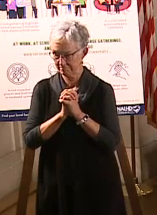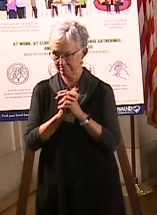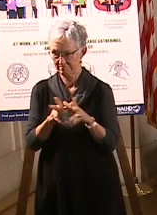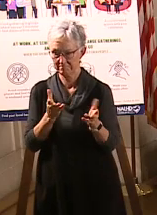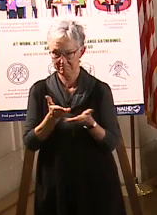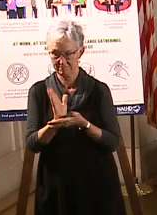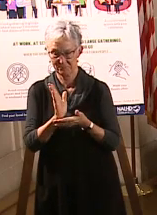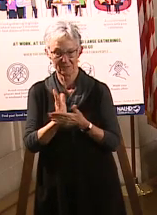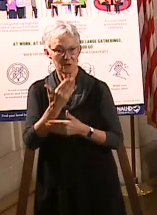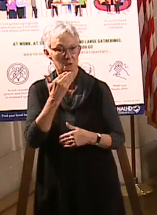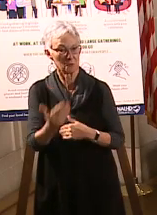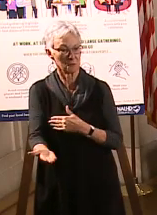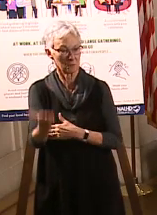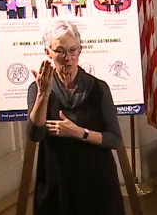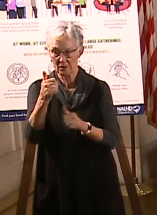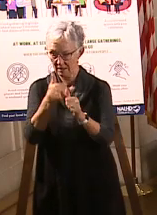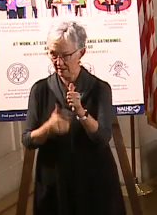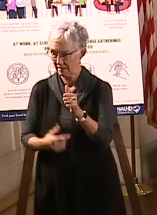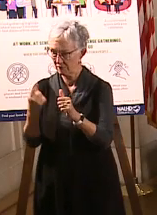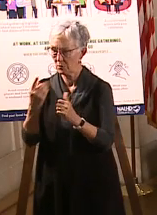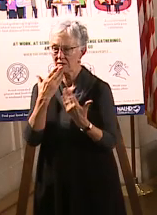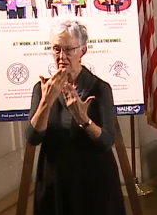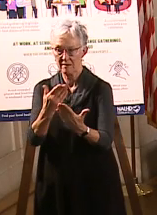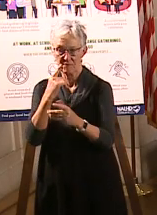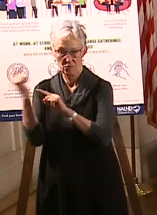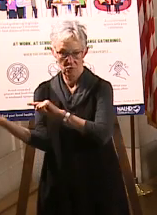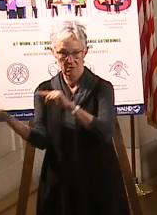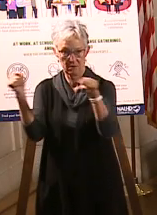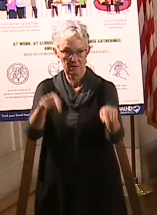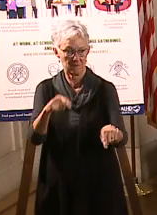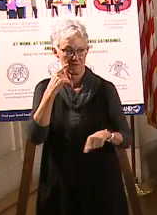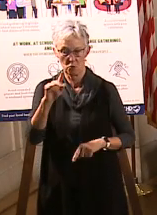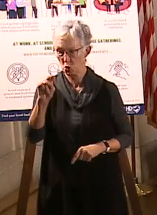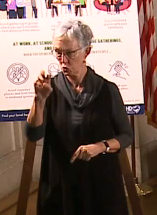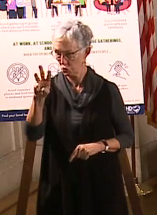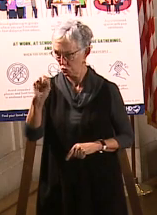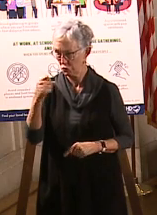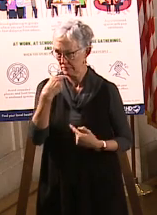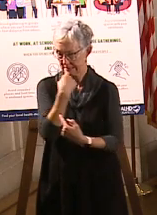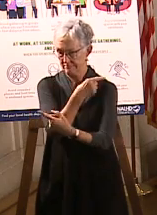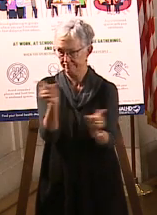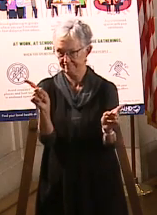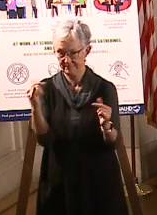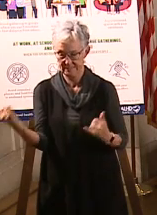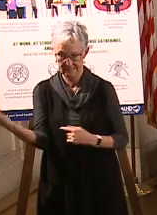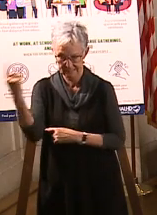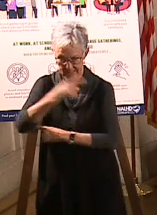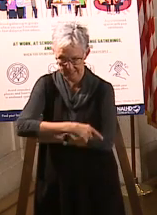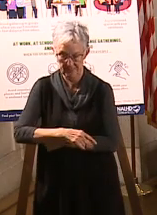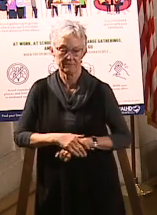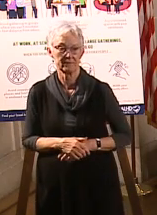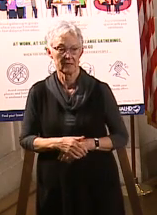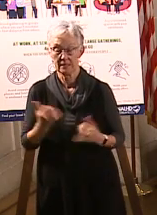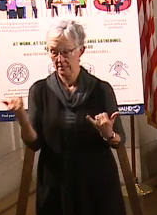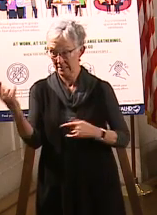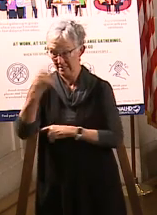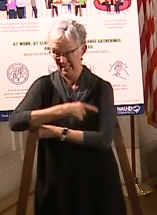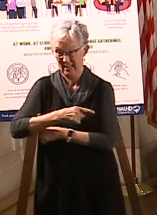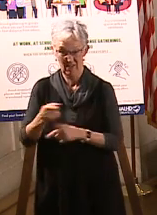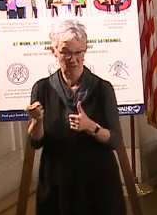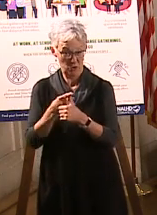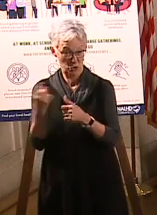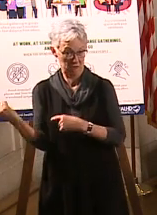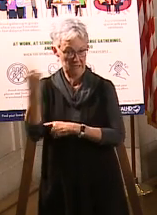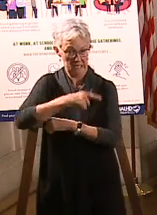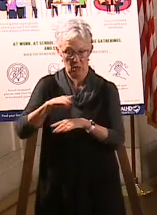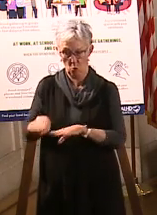All right, good morning, everybody. Thank you for joining us for our press briefing. As we noted, today is the first day of the legislative session, and so we are going